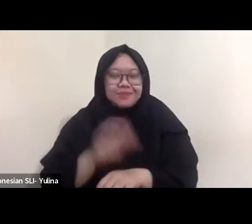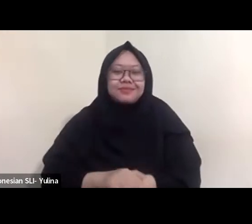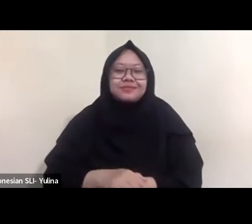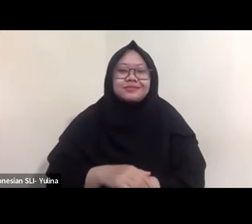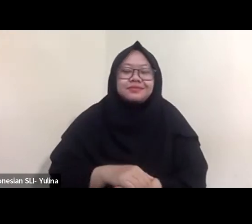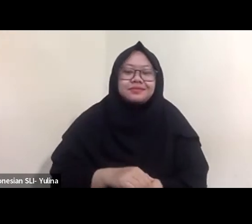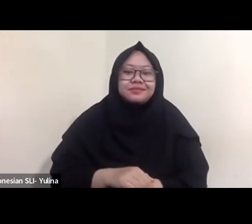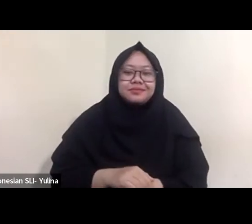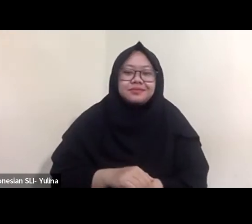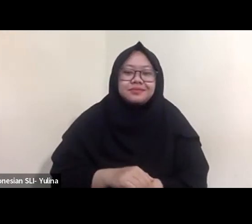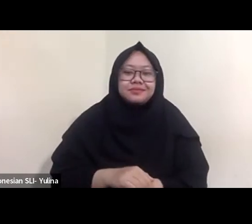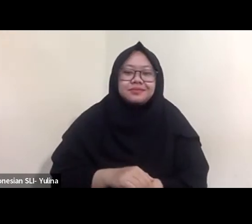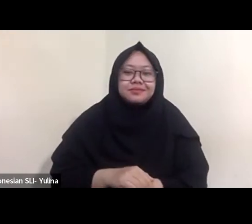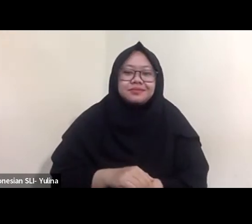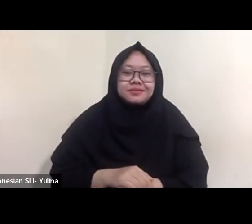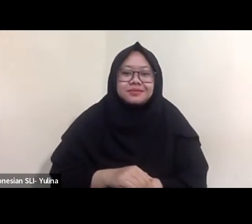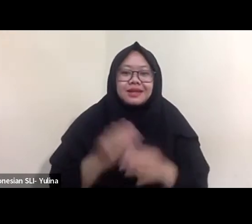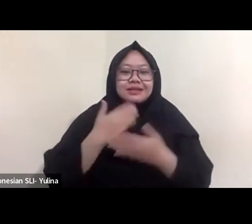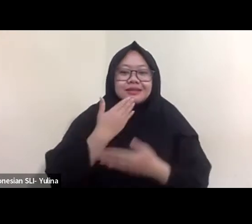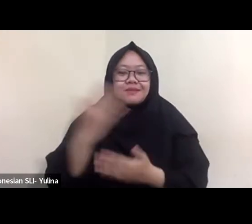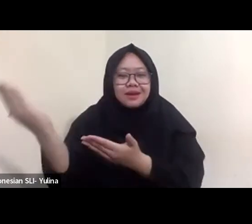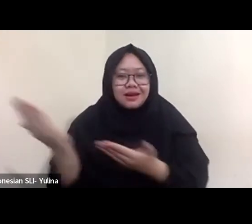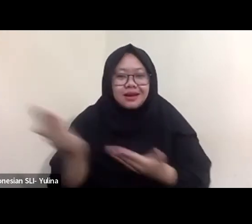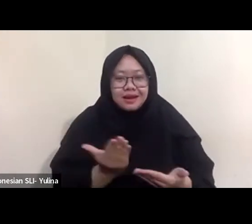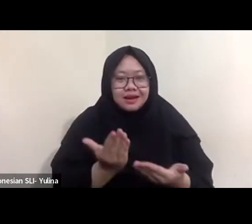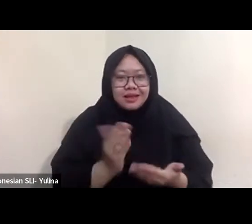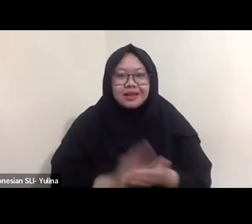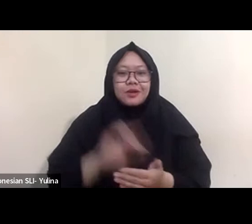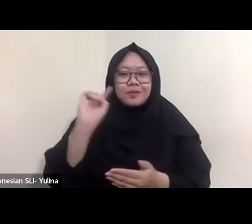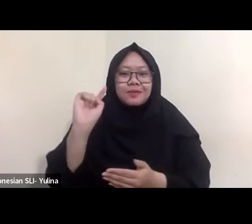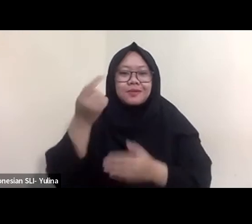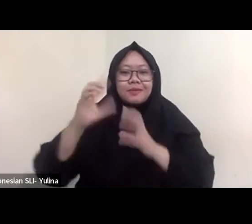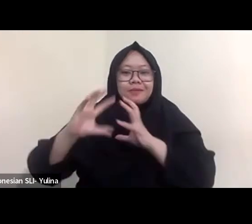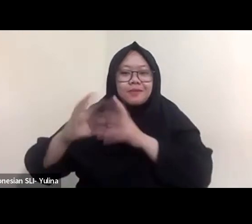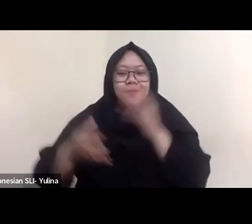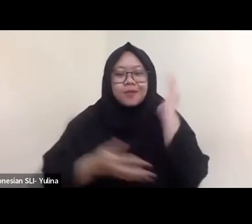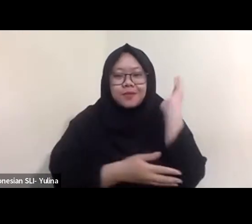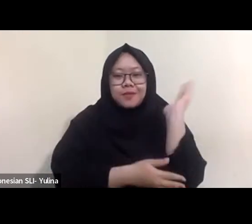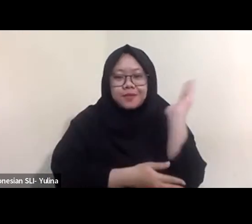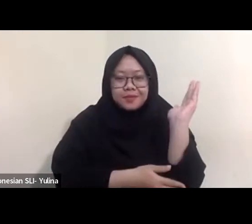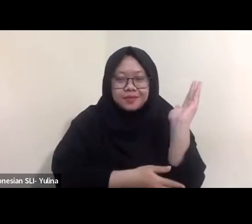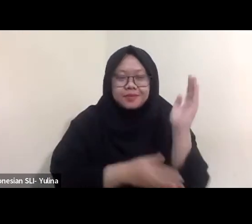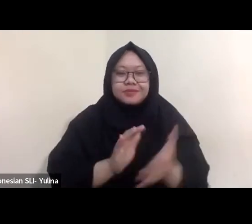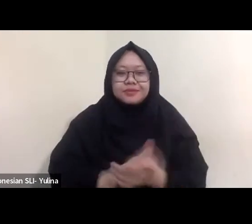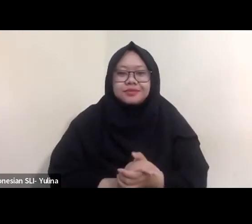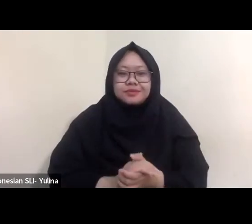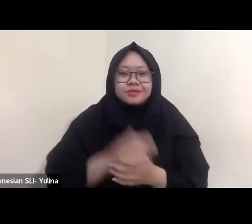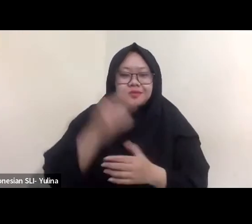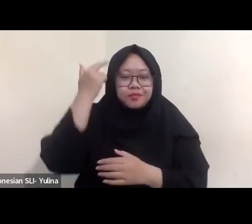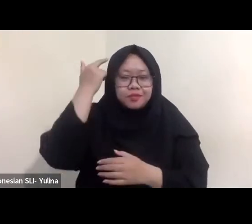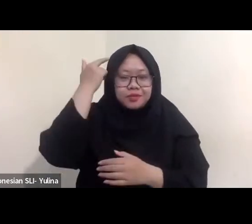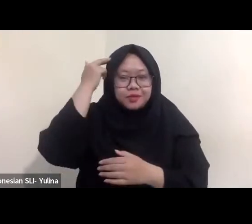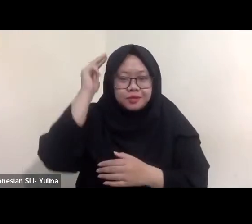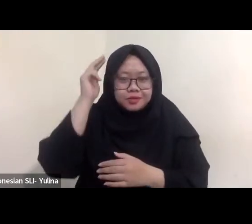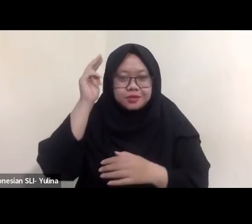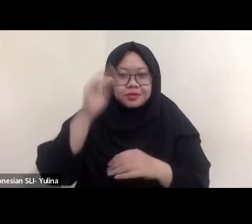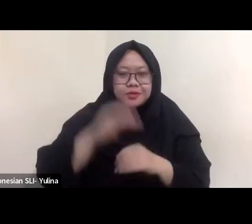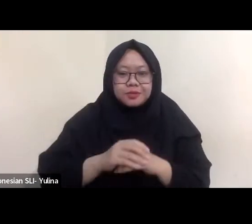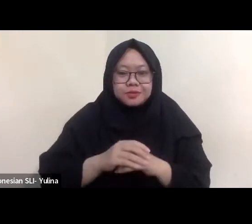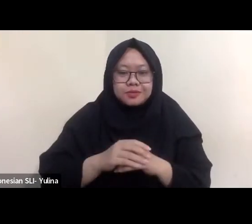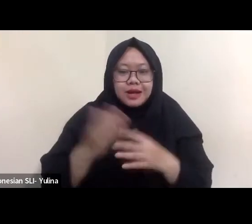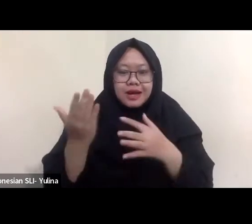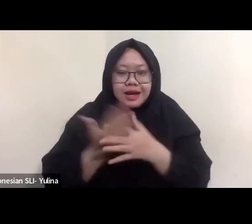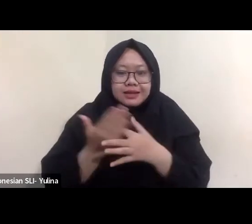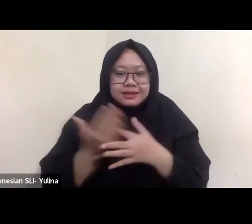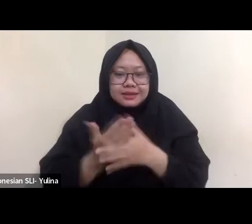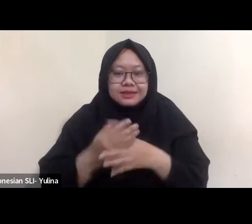big welcome to our first global webinar with the theme of Access to Universal, Inclusive, and Safe Quality Education as a